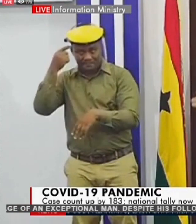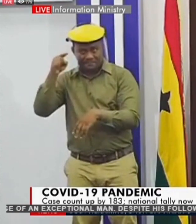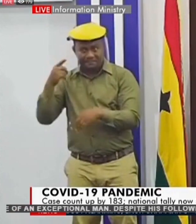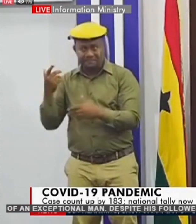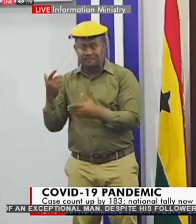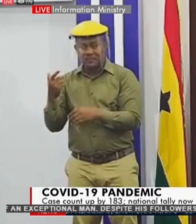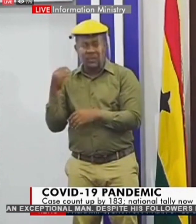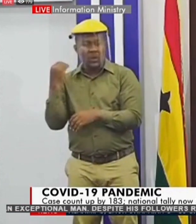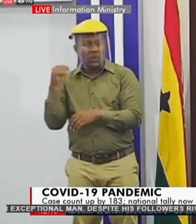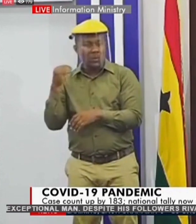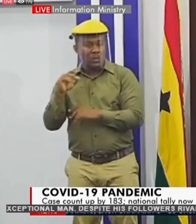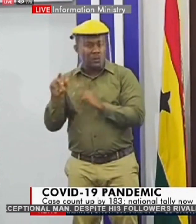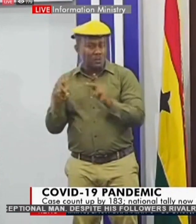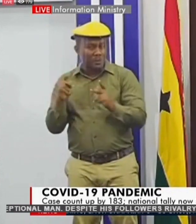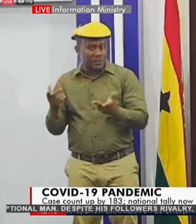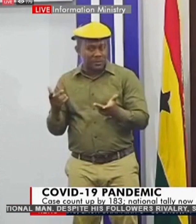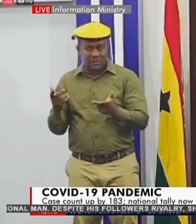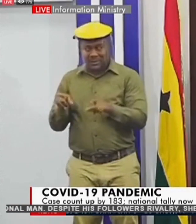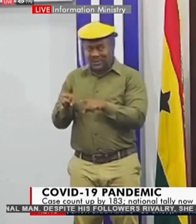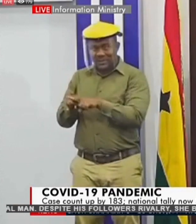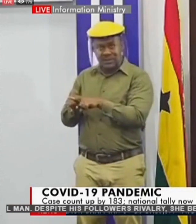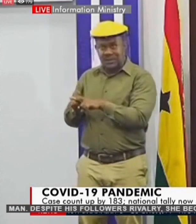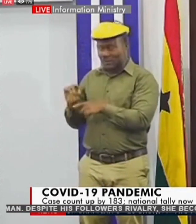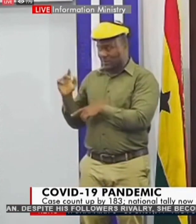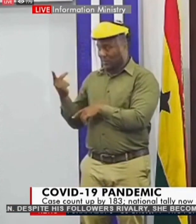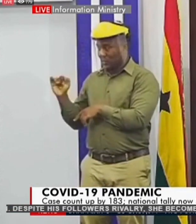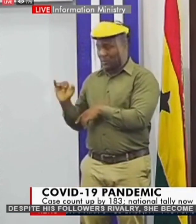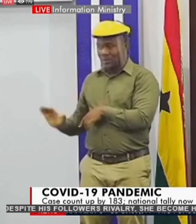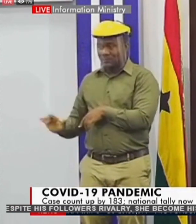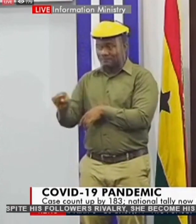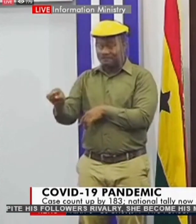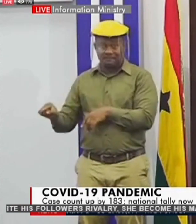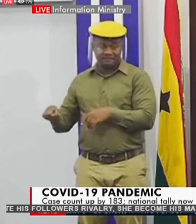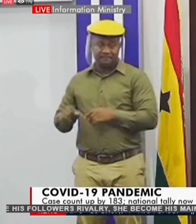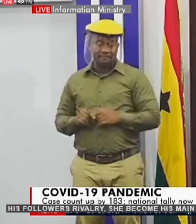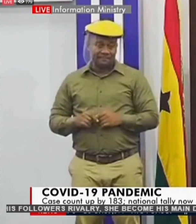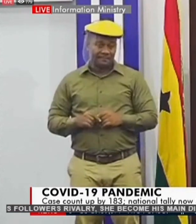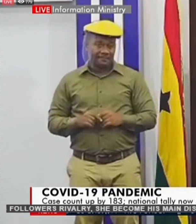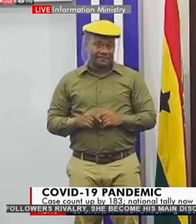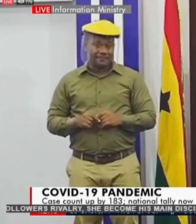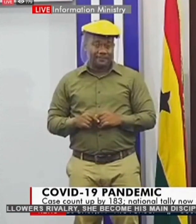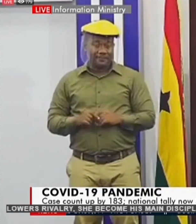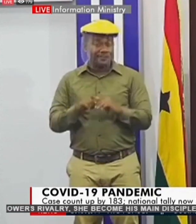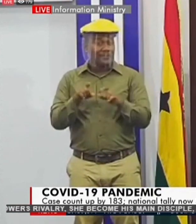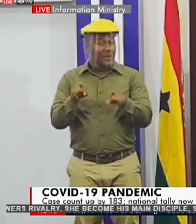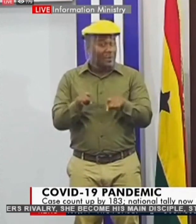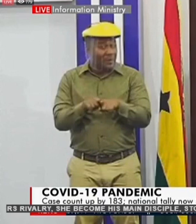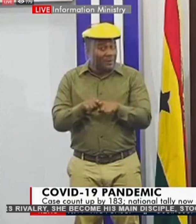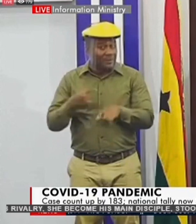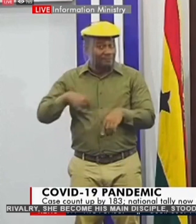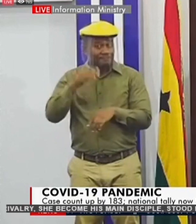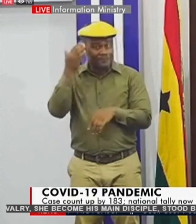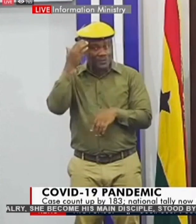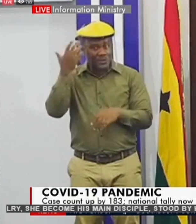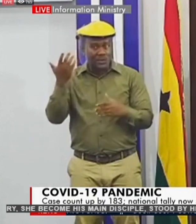of isolation has also been resolved. Of course, we have been informed that